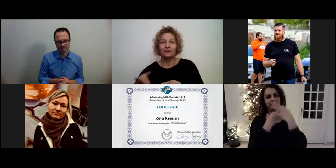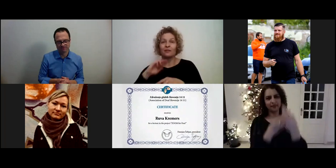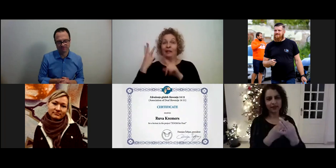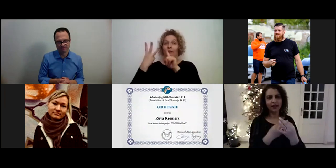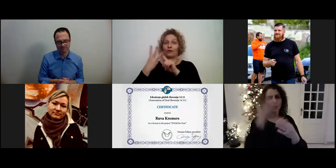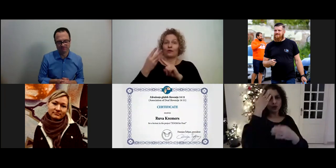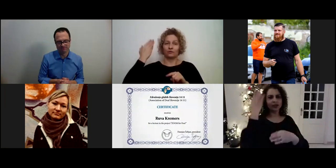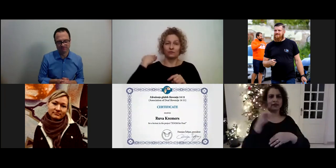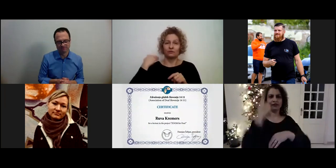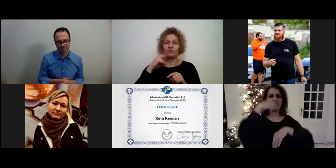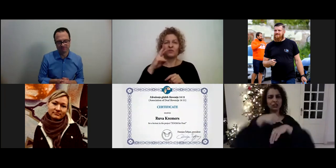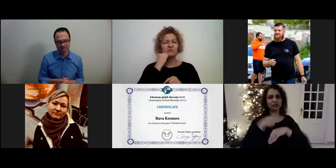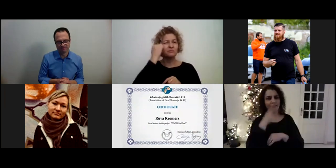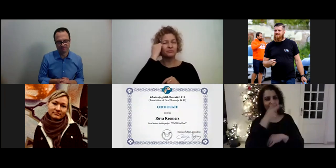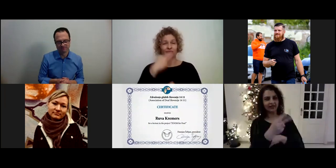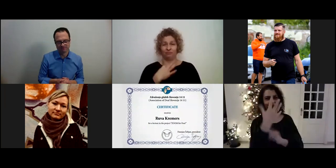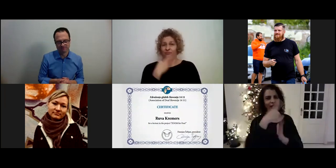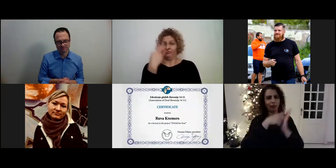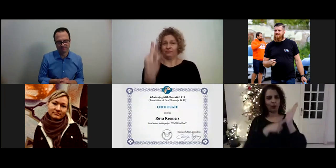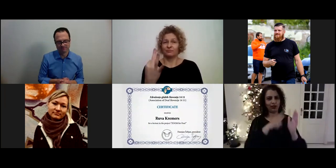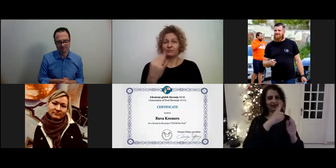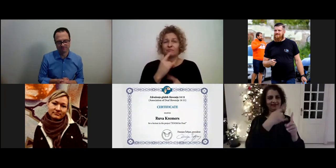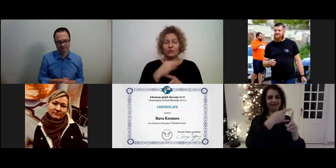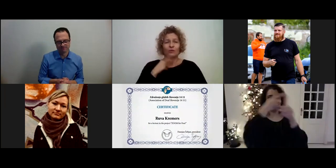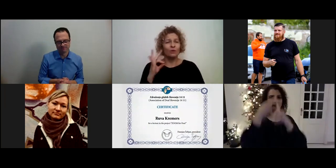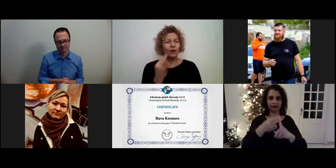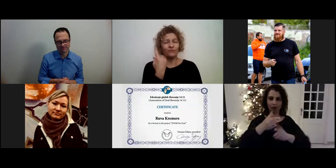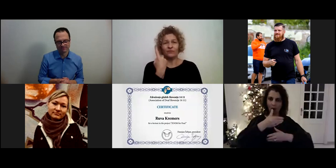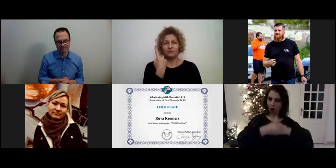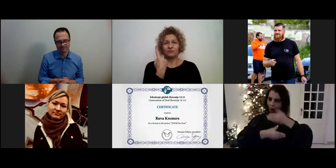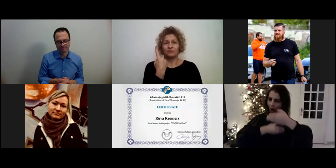before that was from Australia, and I was then before that. I have to say,